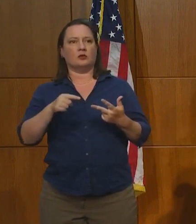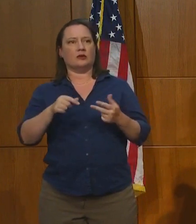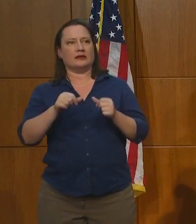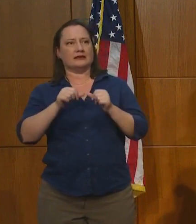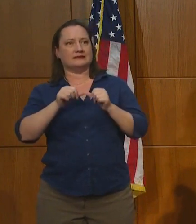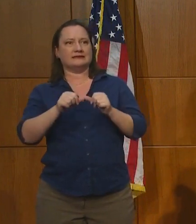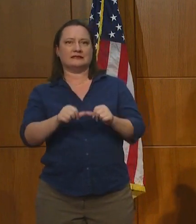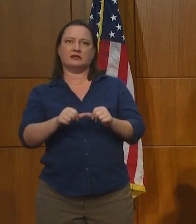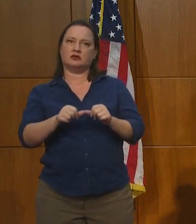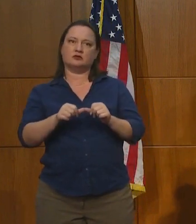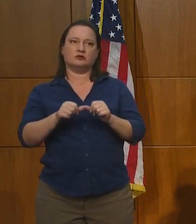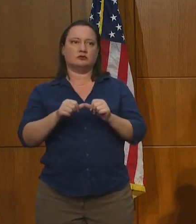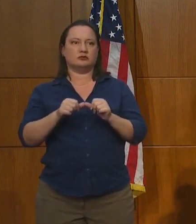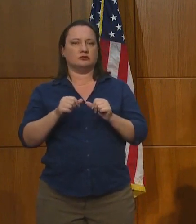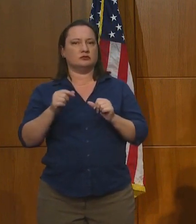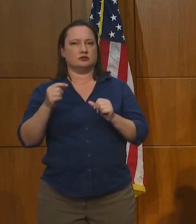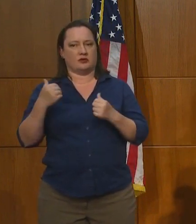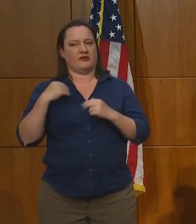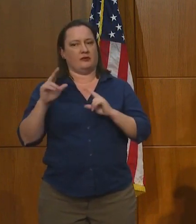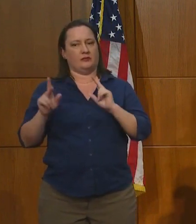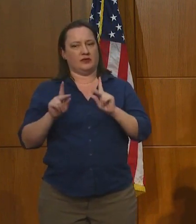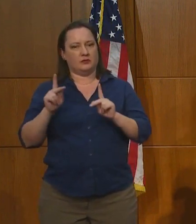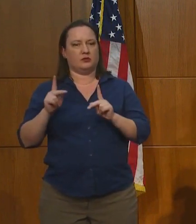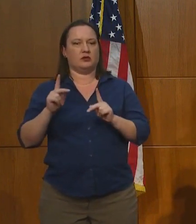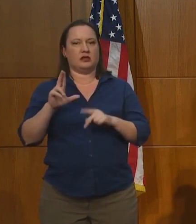the Unemployment Commission for help with their claims.